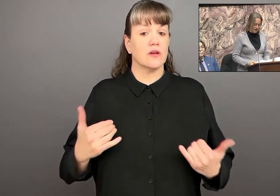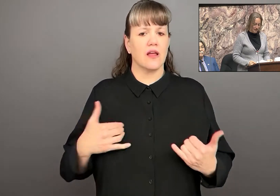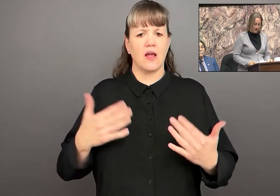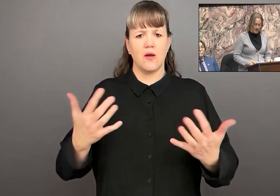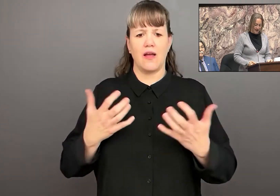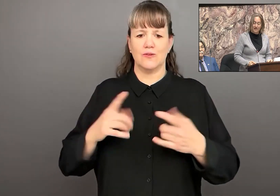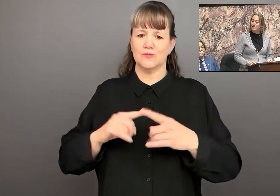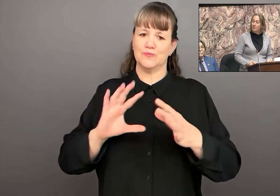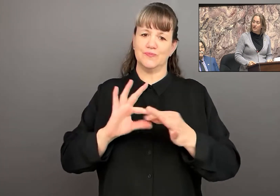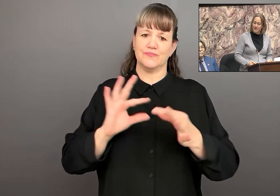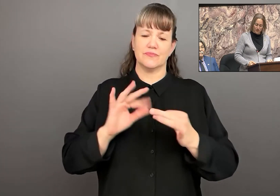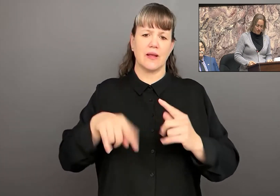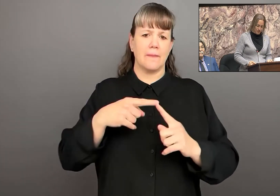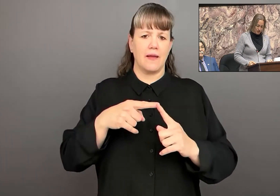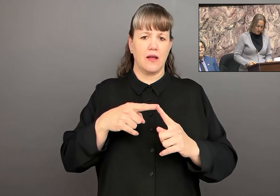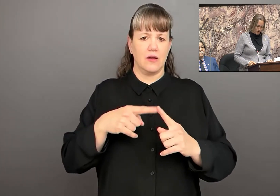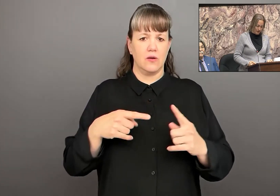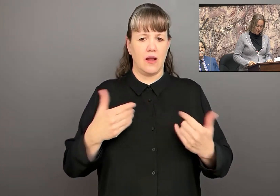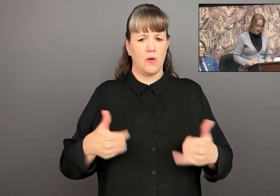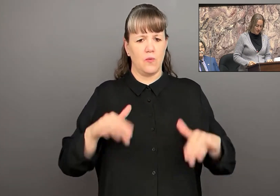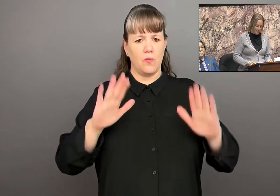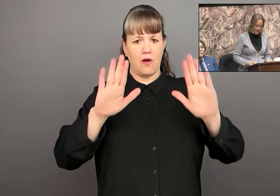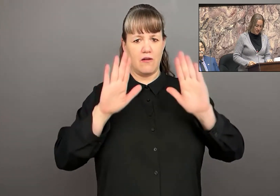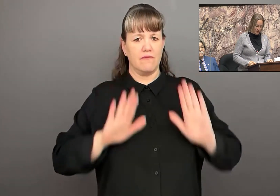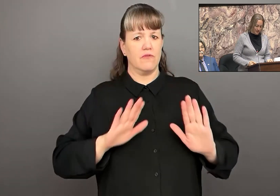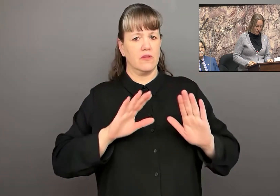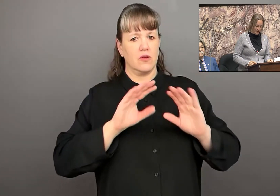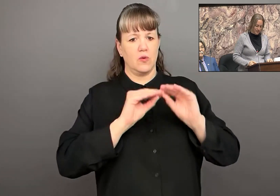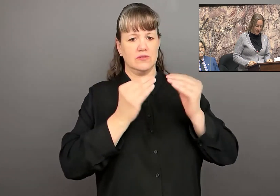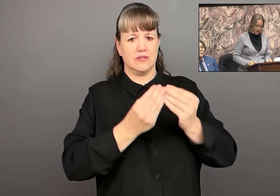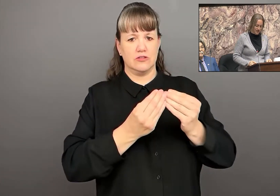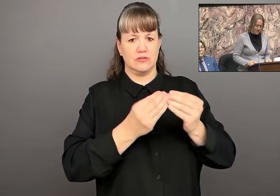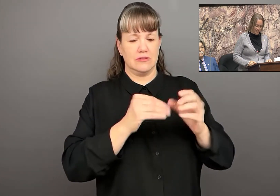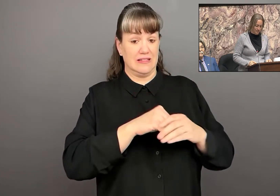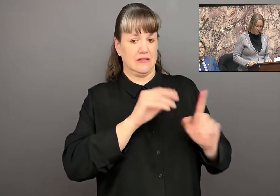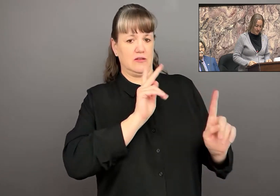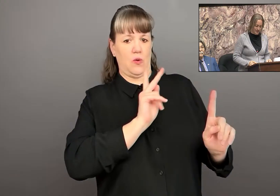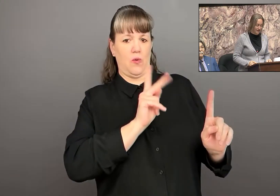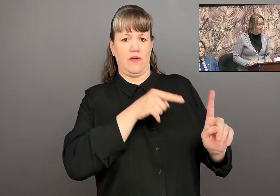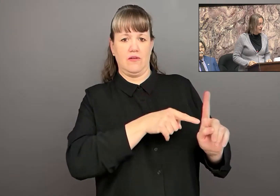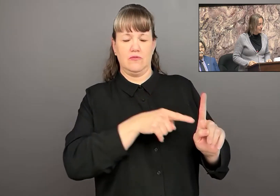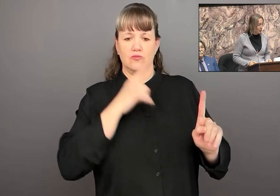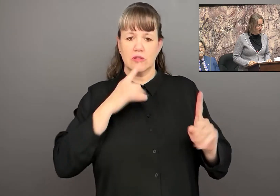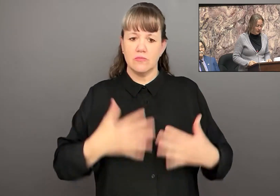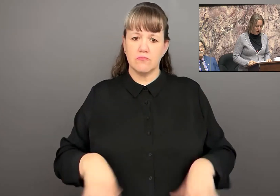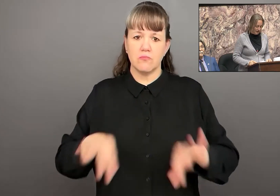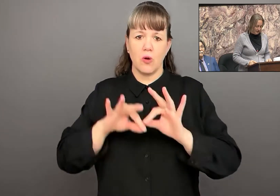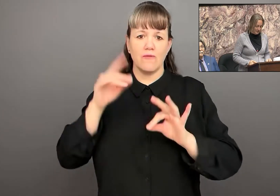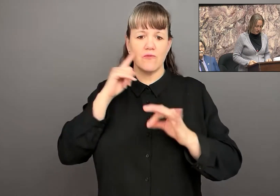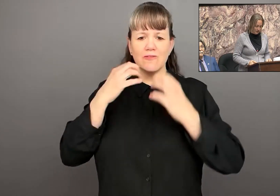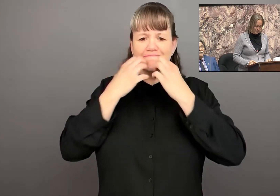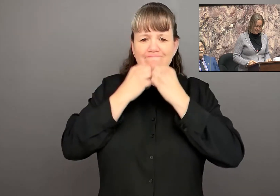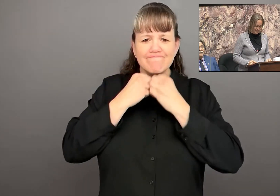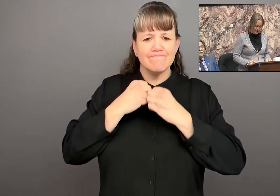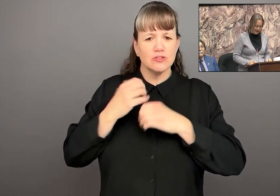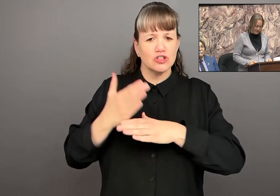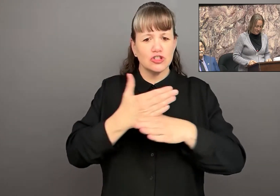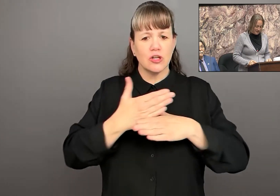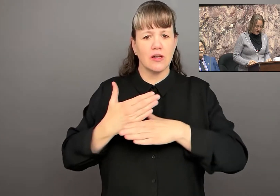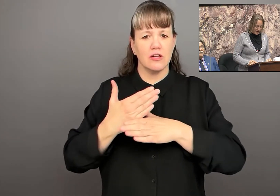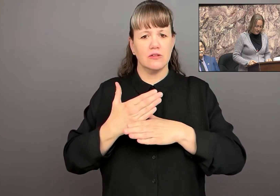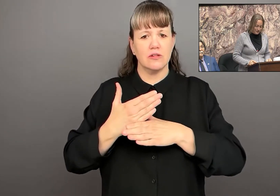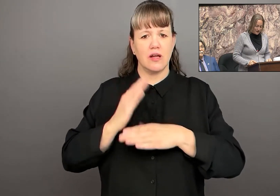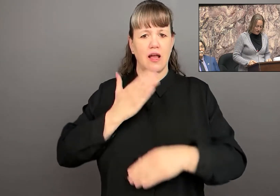organization in Kelowna that plays a crucial role in preserving and sharing the rich history of our community, the Okanagan Historical